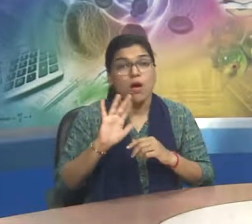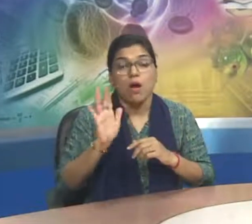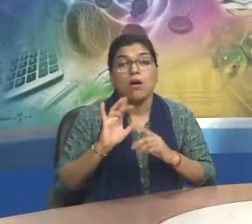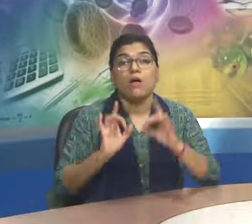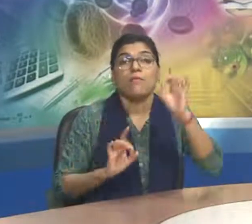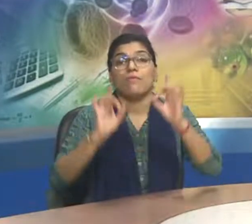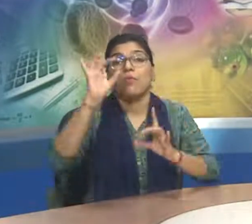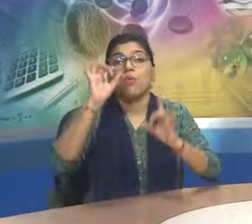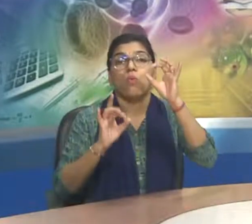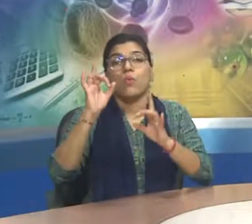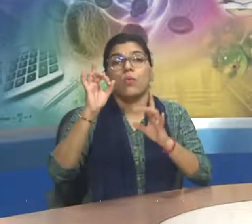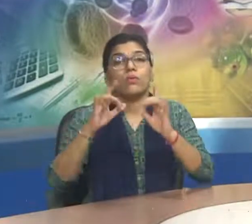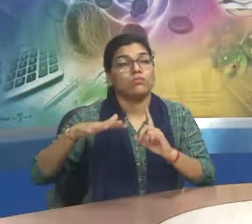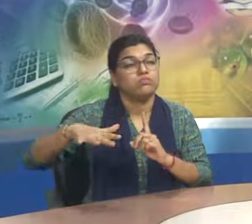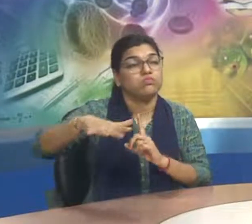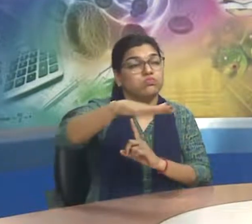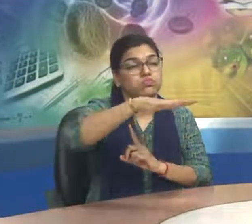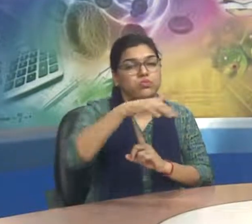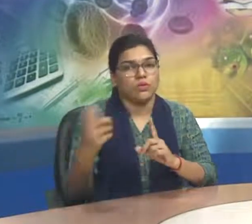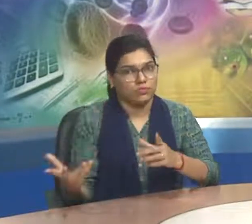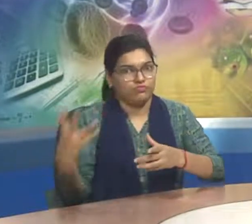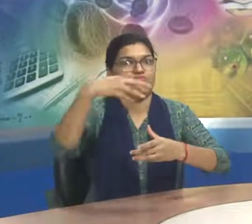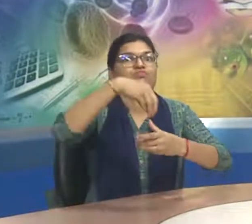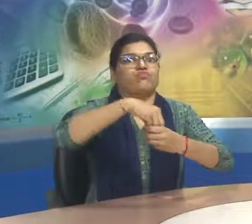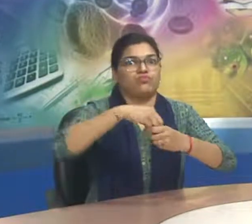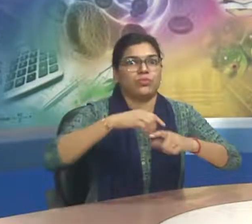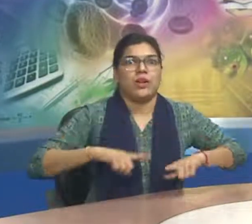which was completely different from the modern days human.